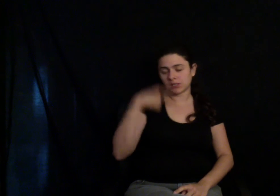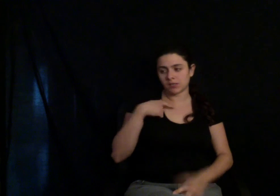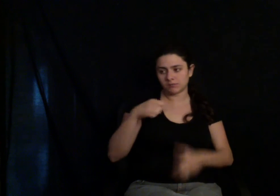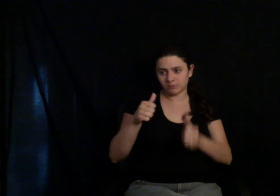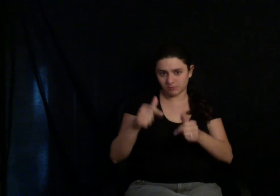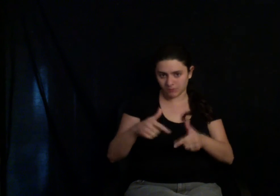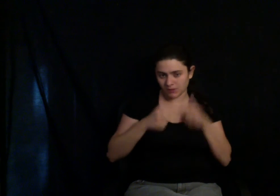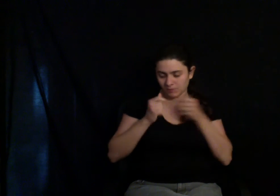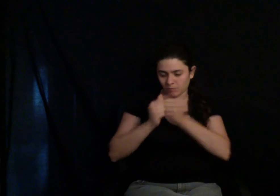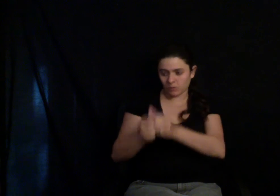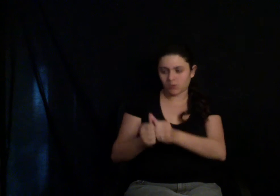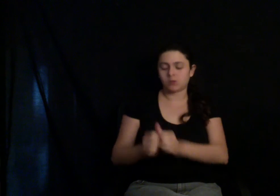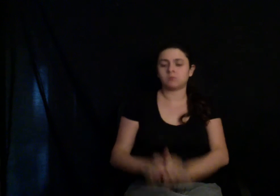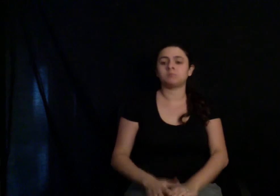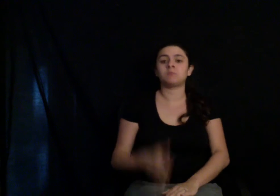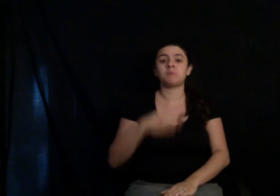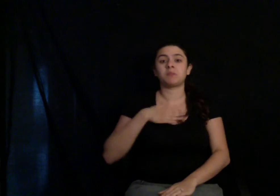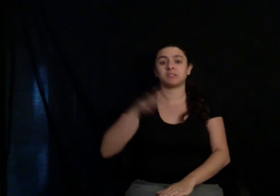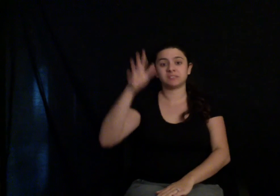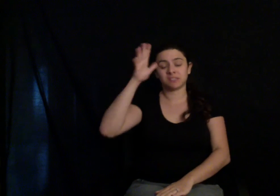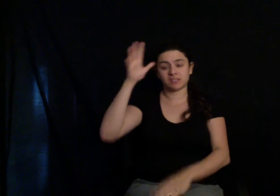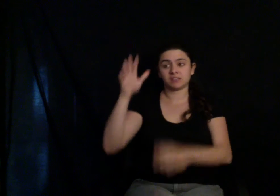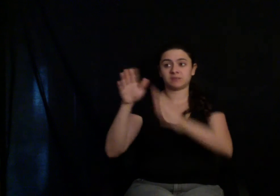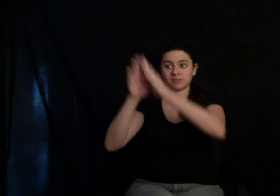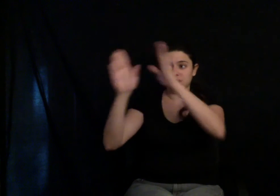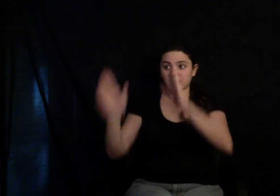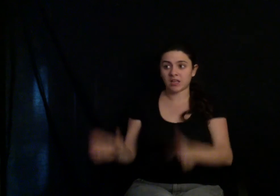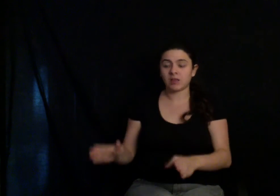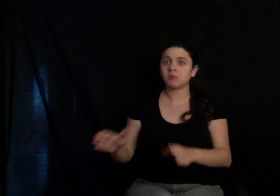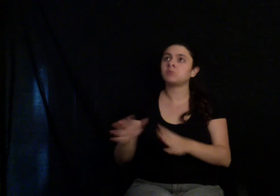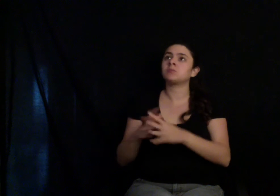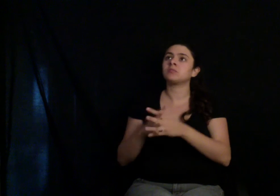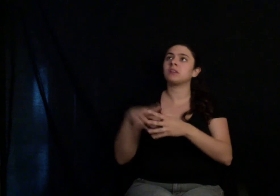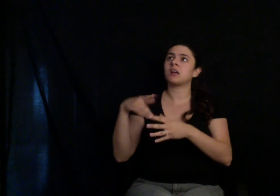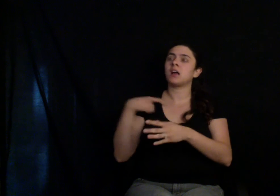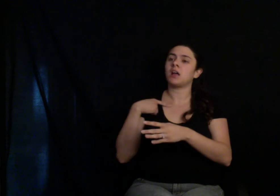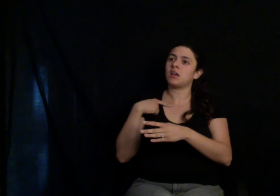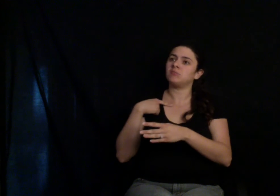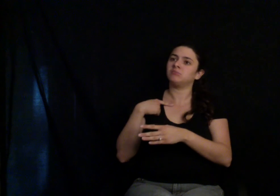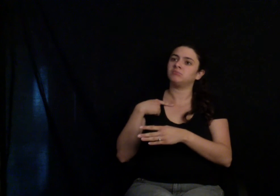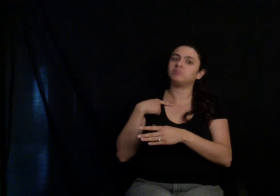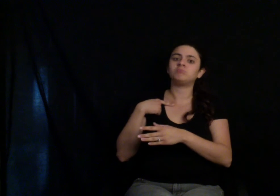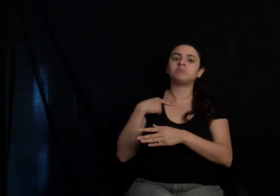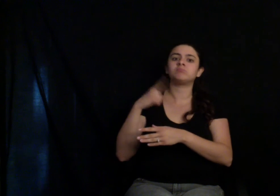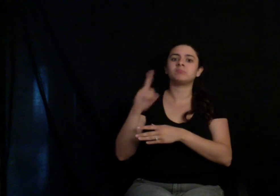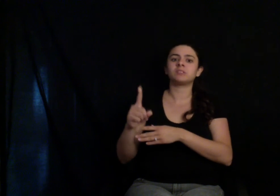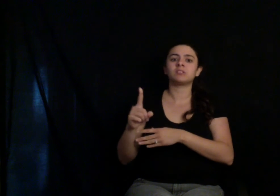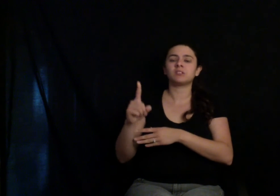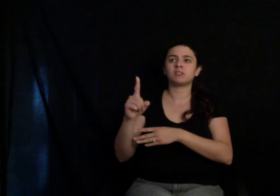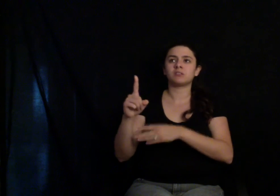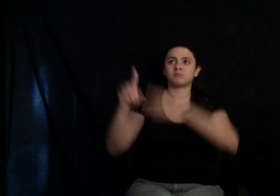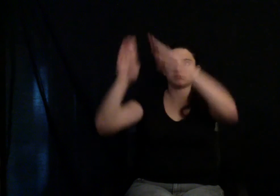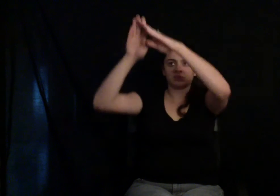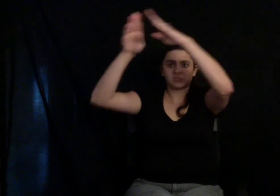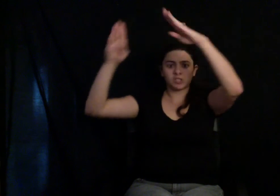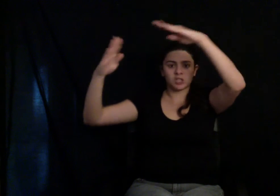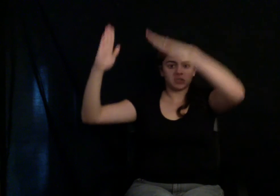I was in my dad's attic, and there was a fire, and it was on the ground floor. And by the time I learned about it,